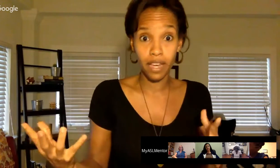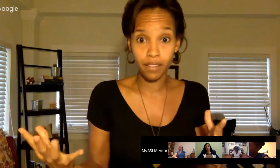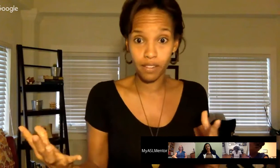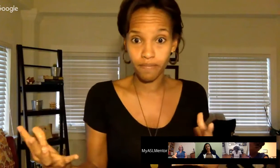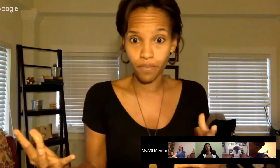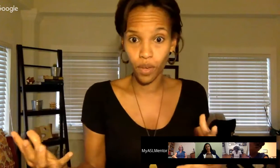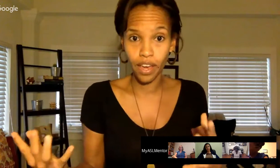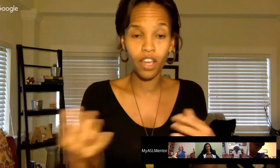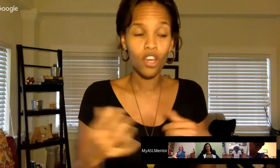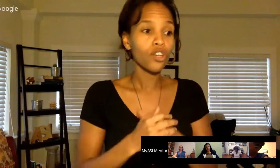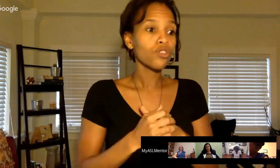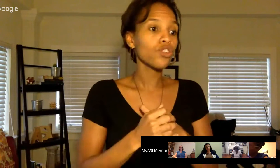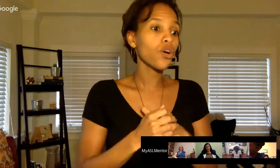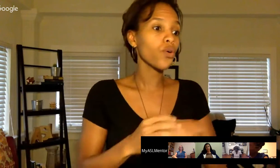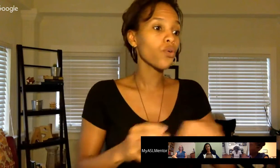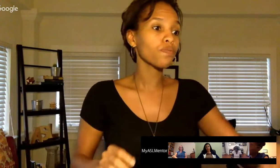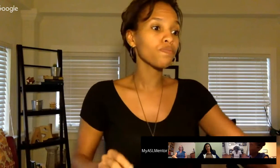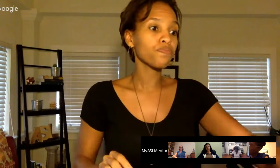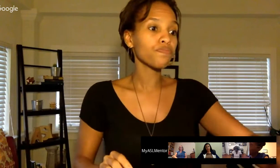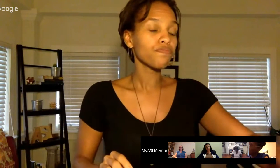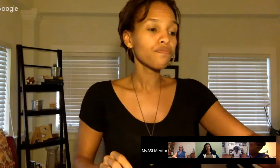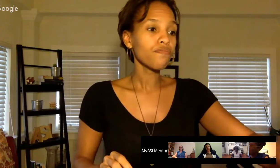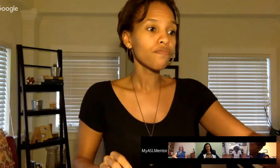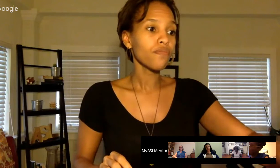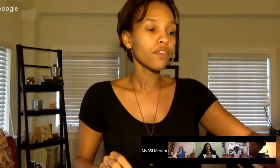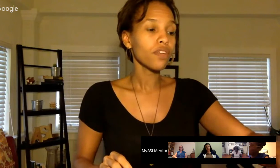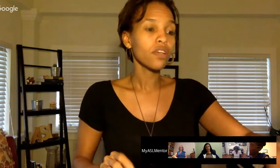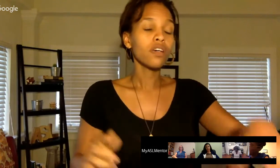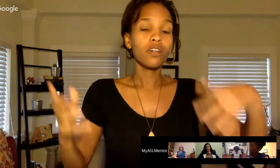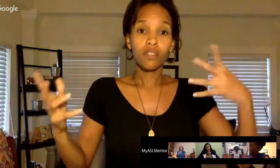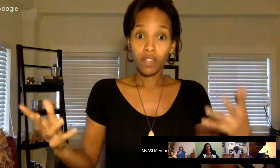running mate. Okay, so